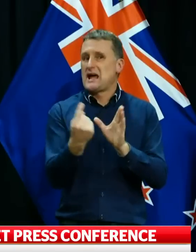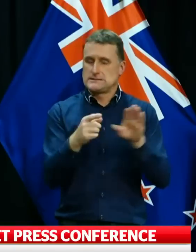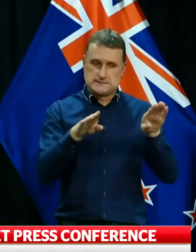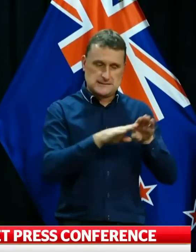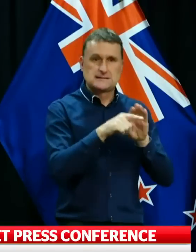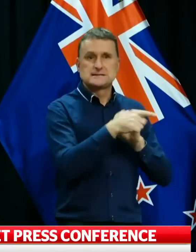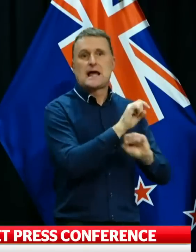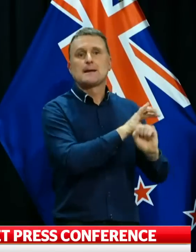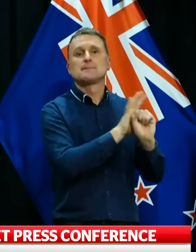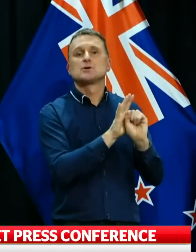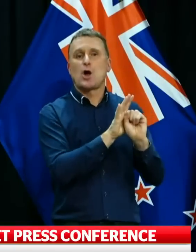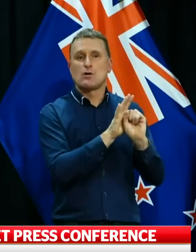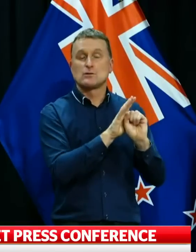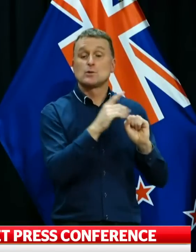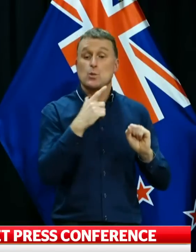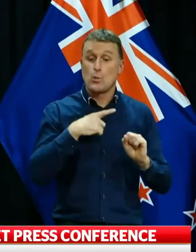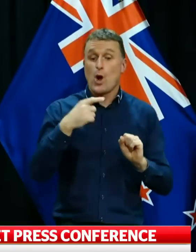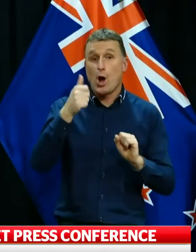infectivity starts after symptoms.